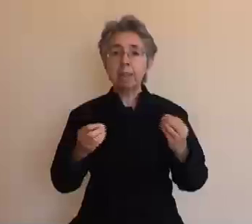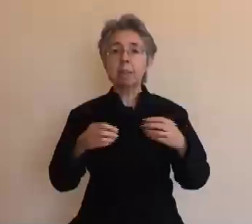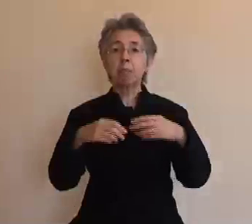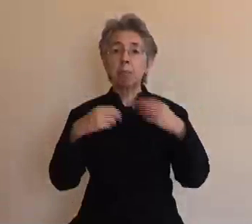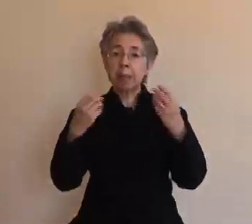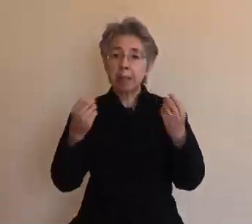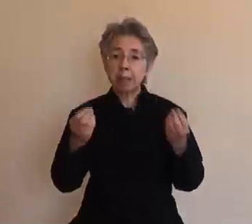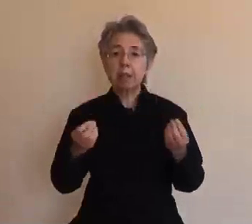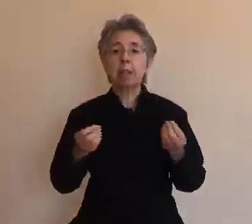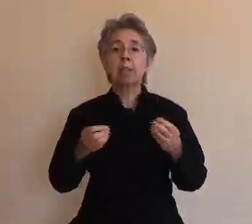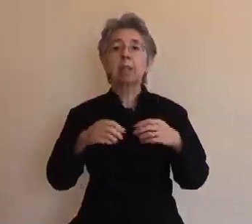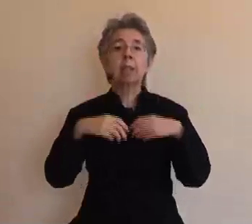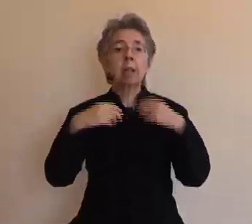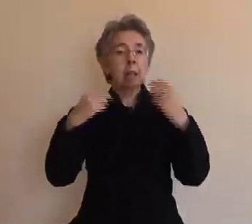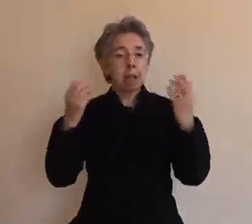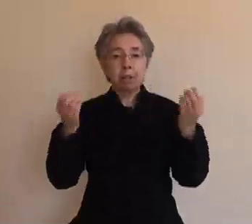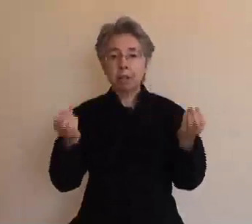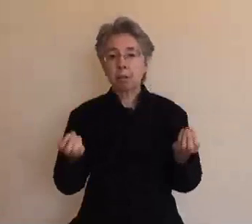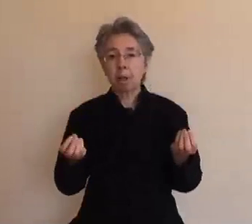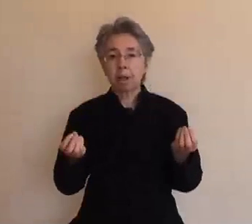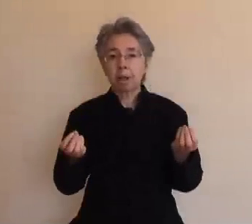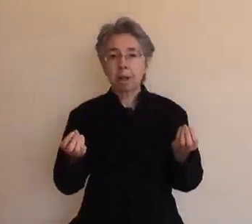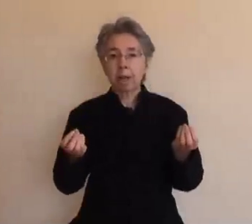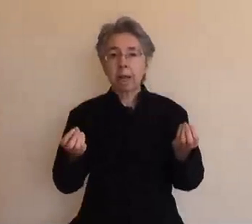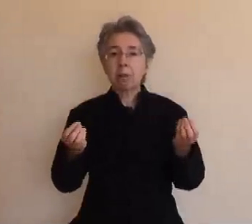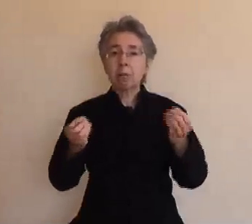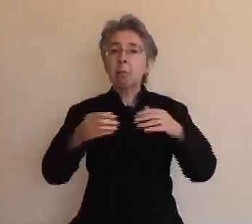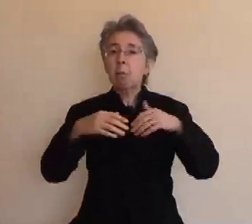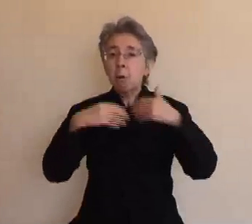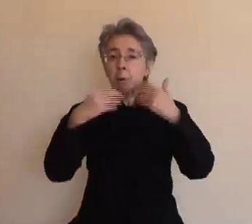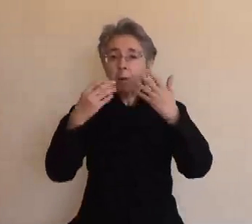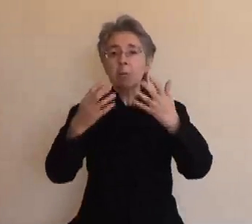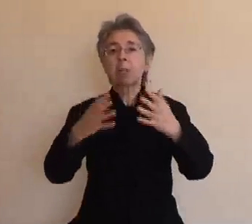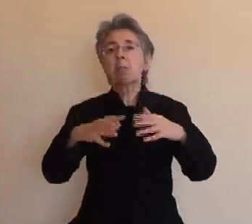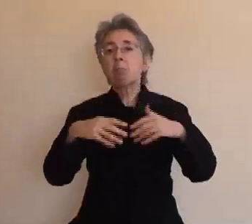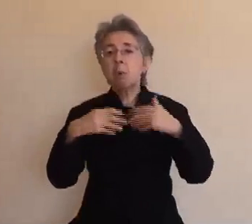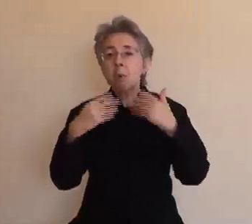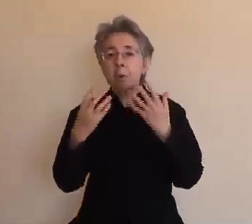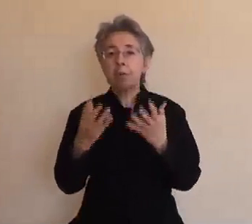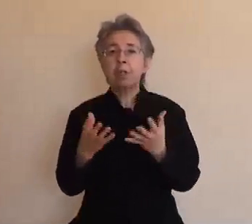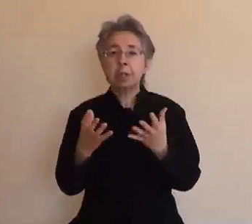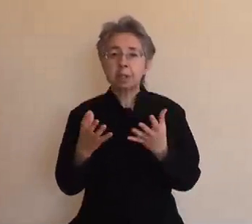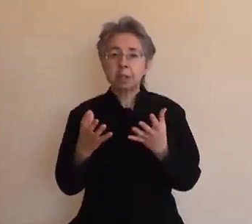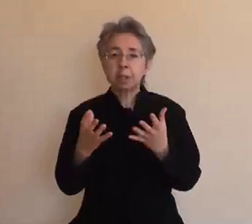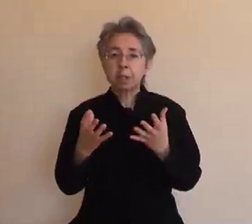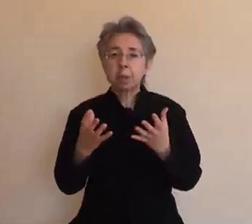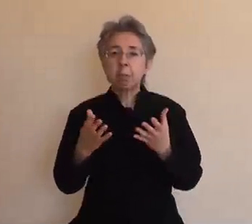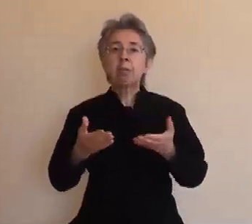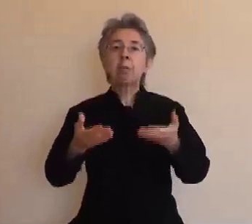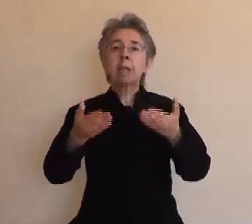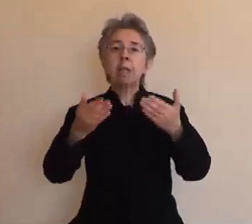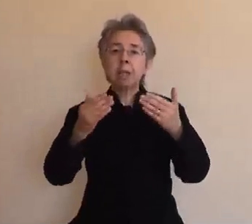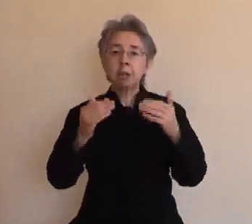planning, ruminating, etc. And so the more we do that, the more we feed it. But with the